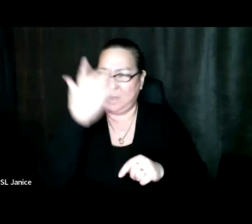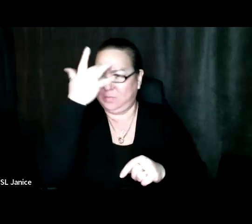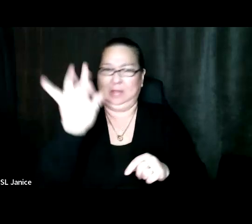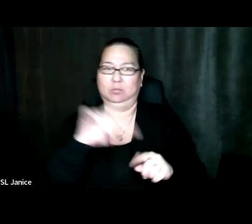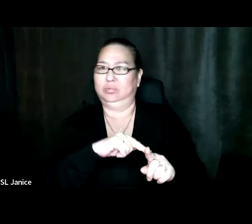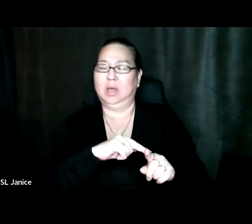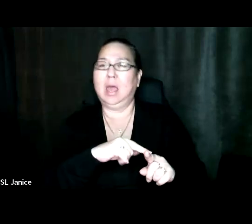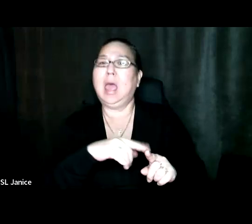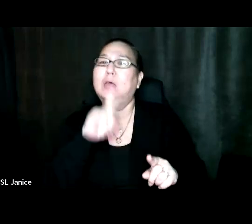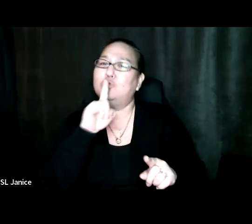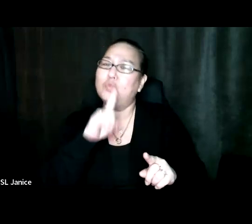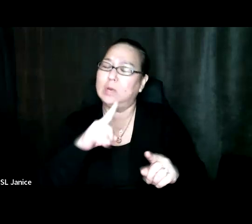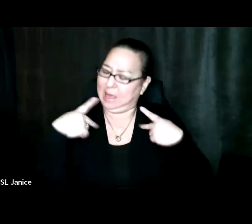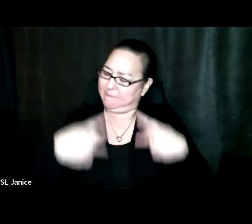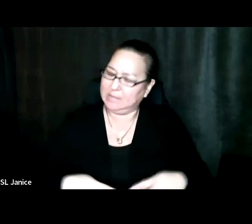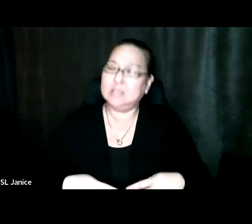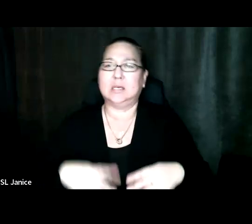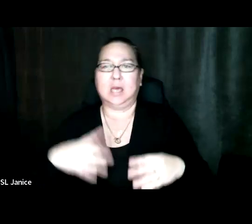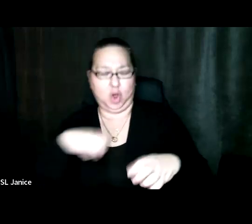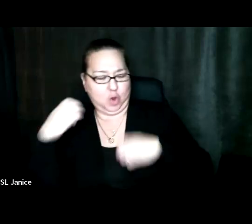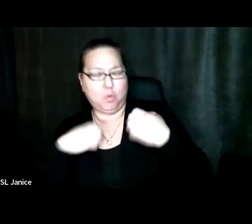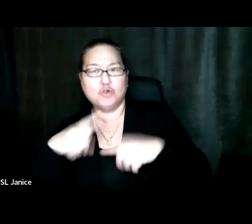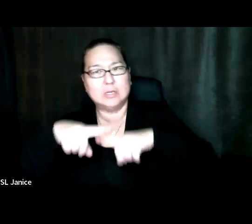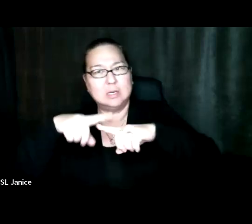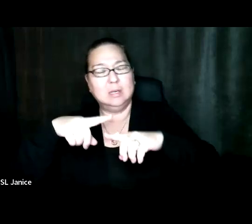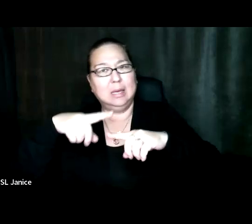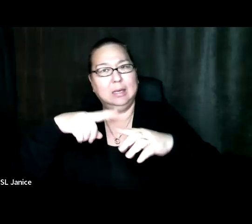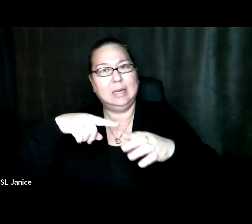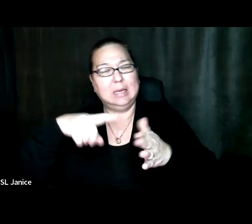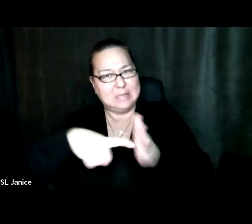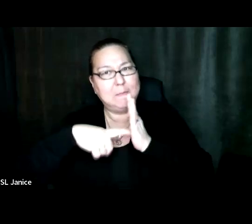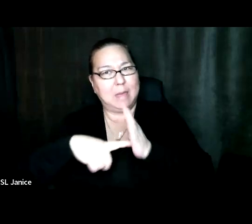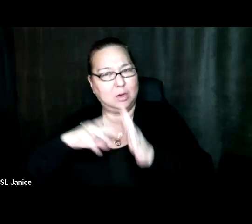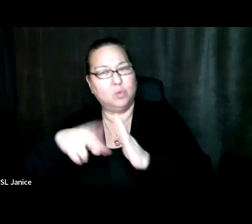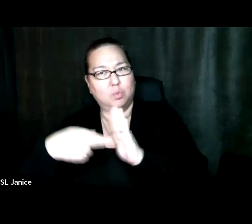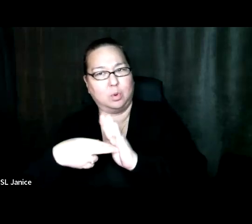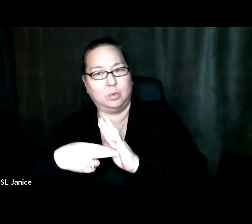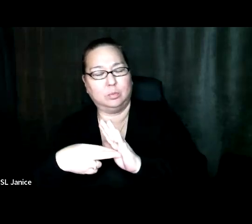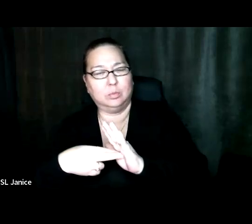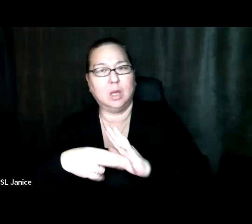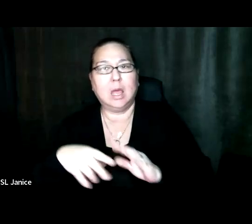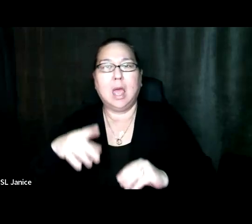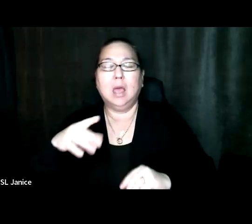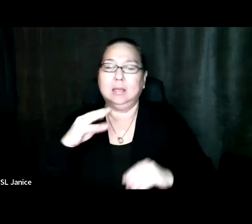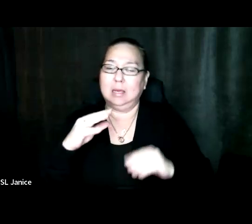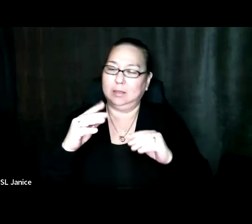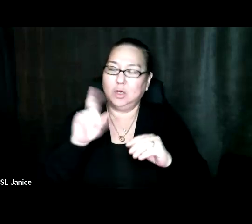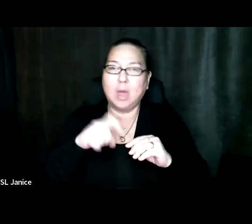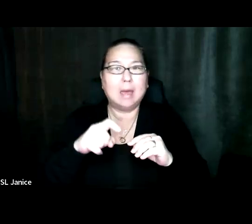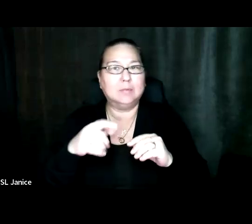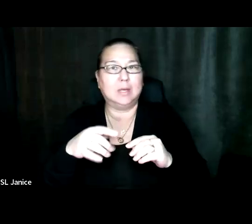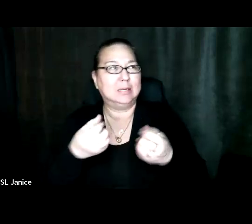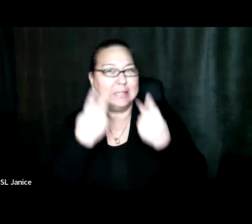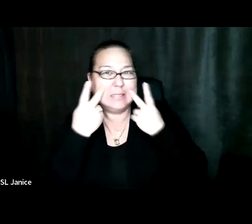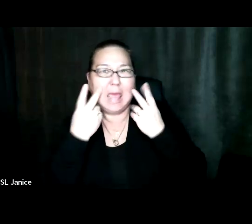and physically demanding role as well. Students deserve and need classrooms with enough Seconds. to learn effectively. That means counting the educators in the